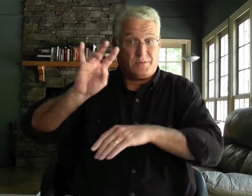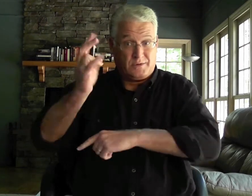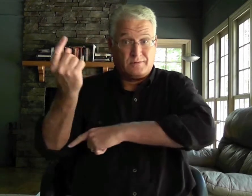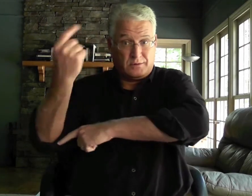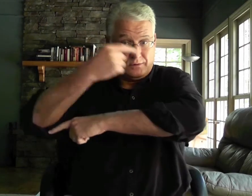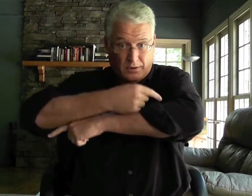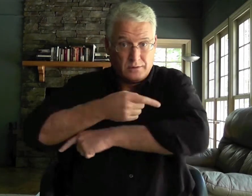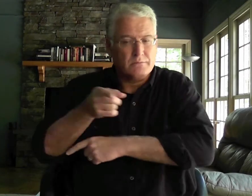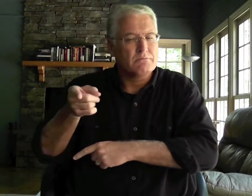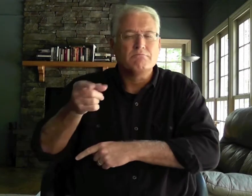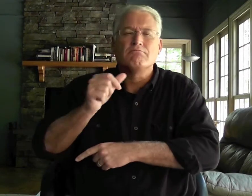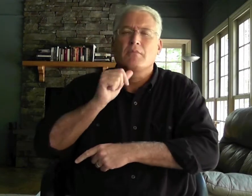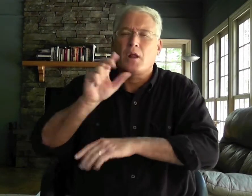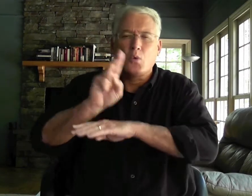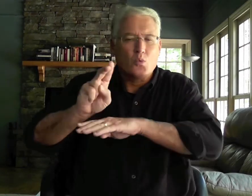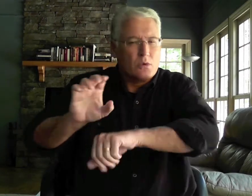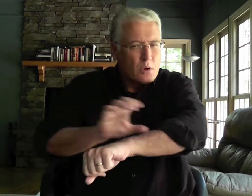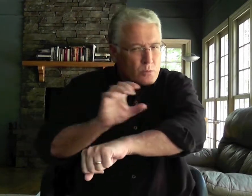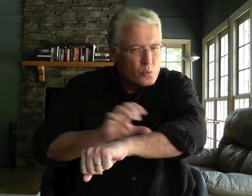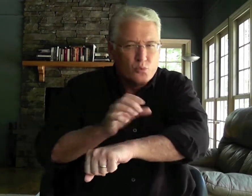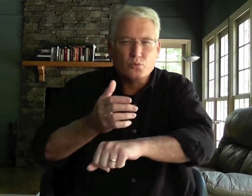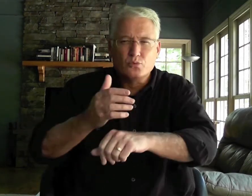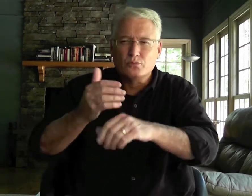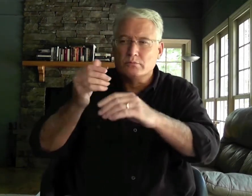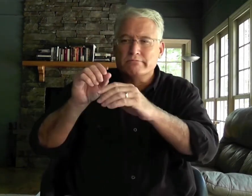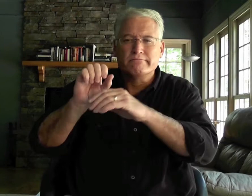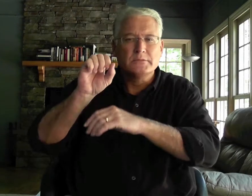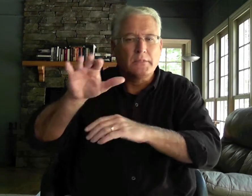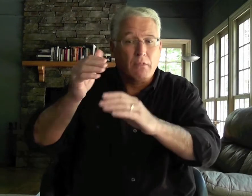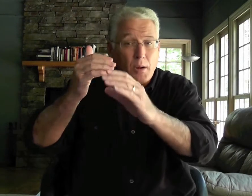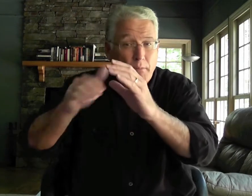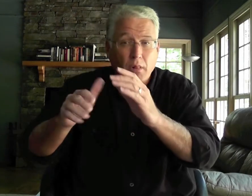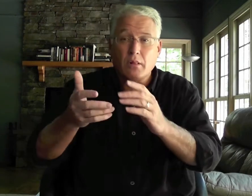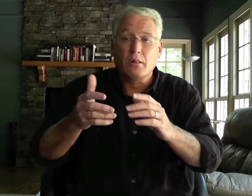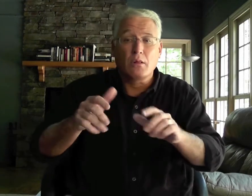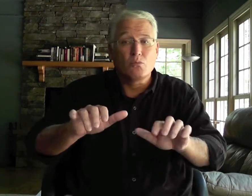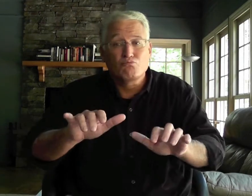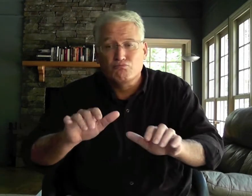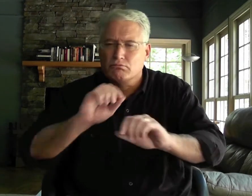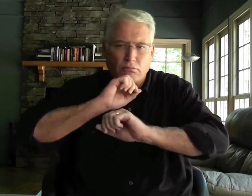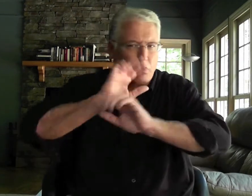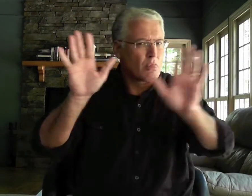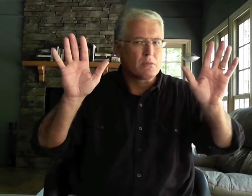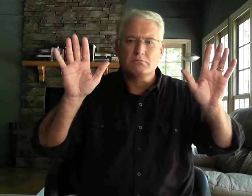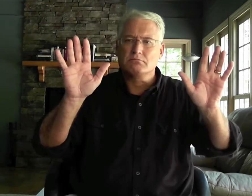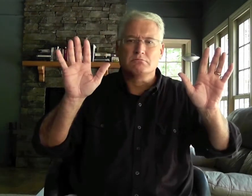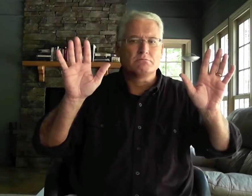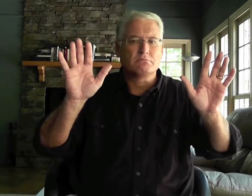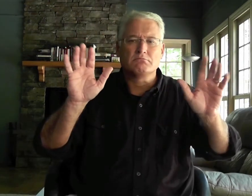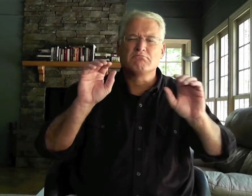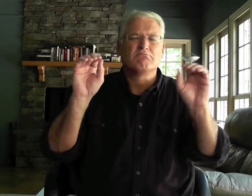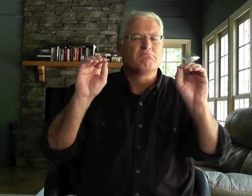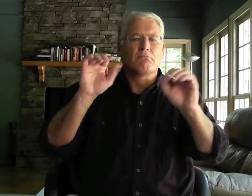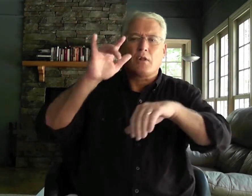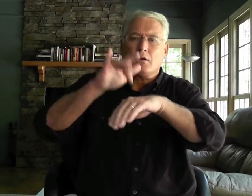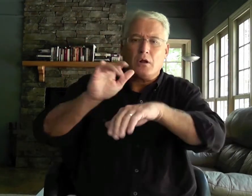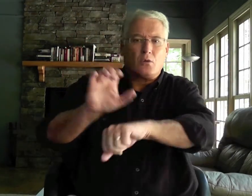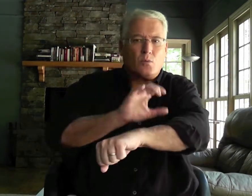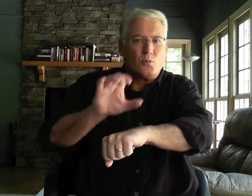that when he rests on the Lord's Day, that he won't use the computer. He won't send out any emails, nothing.